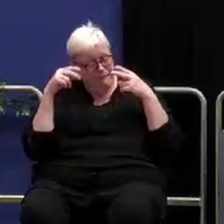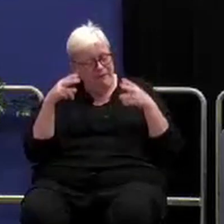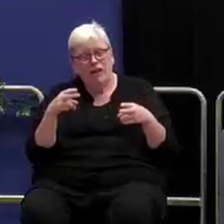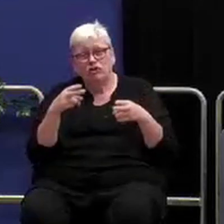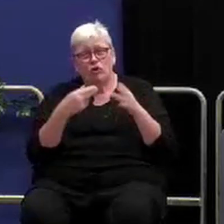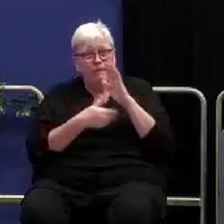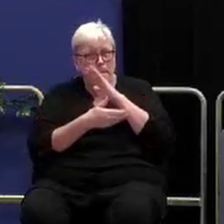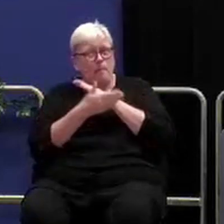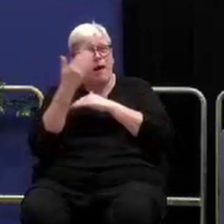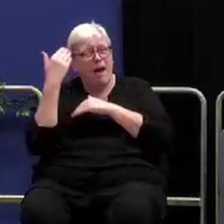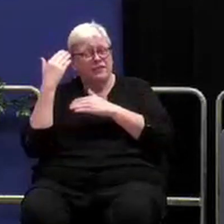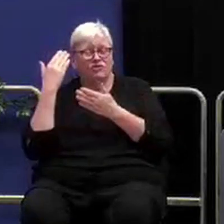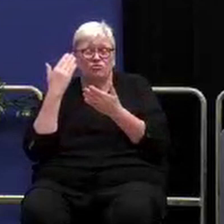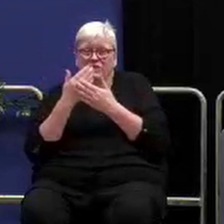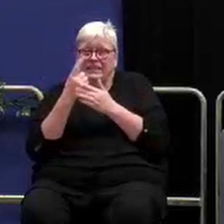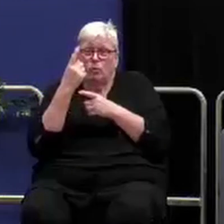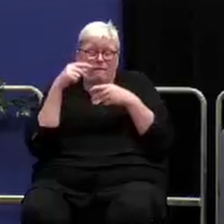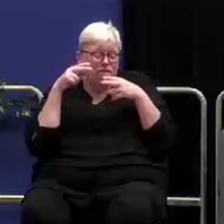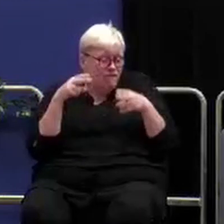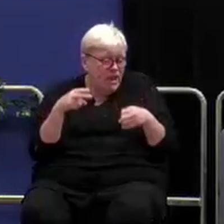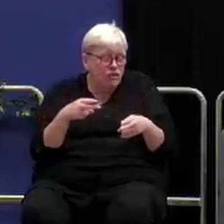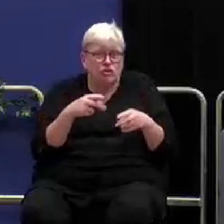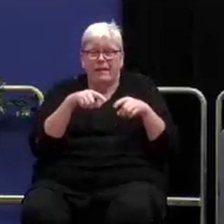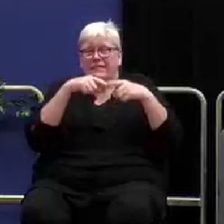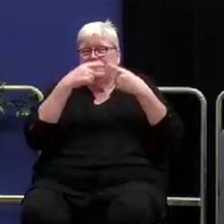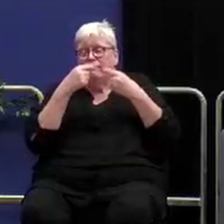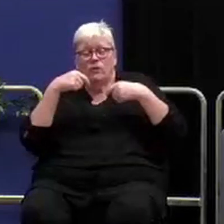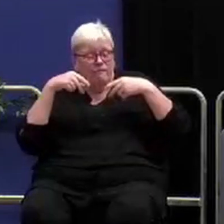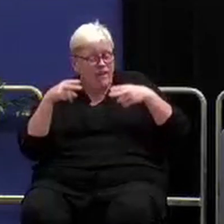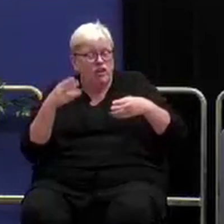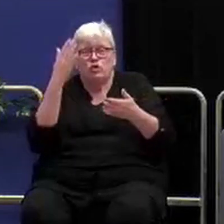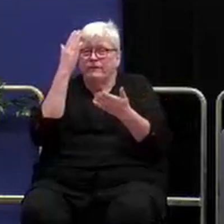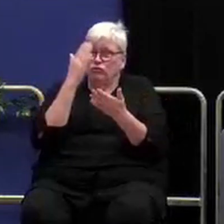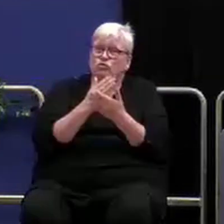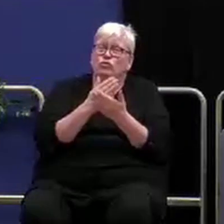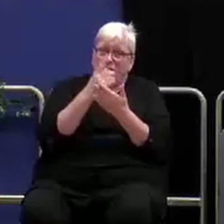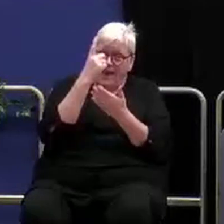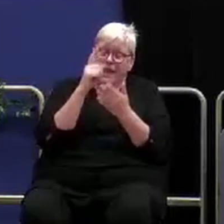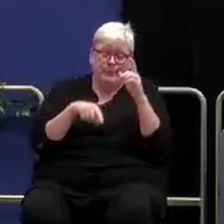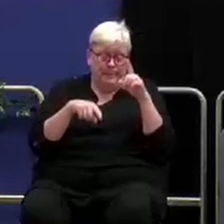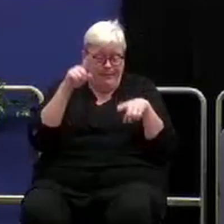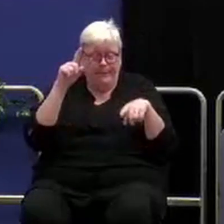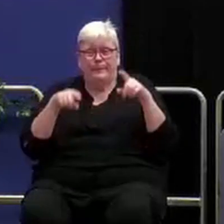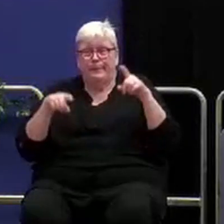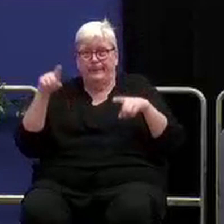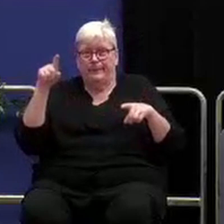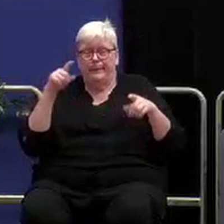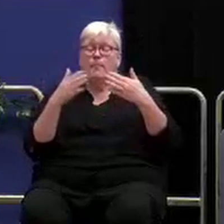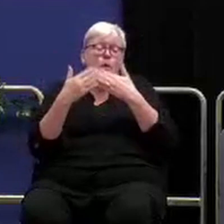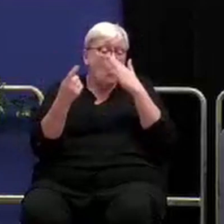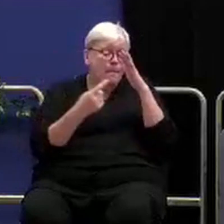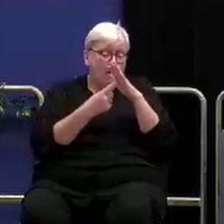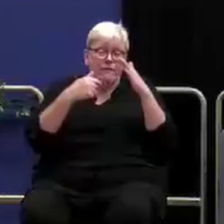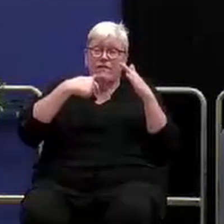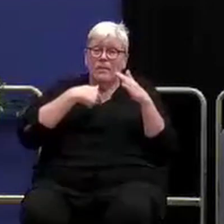version, and there's several different versions of the truth. And more importantly to me